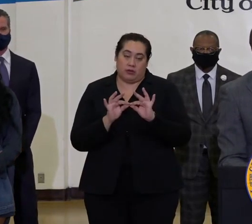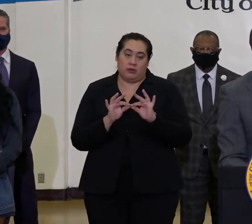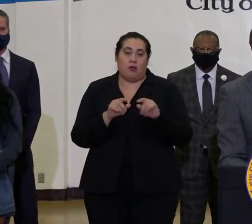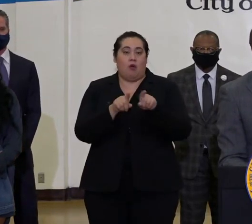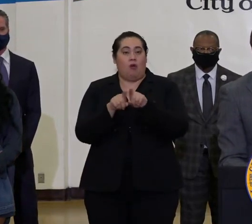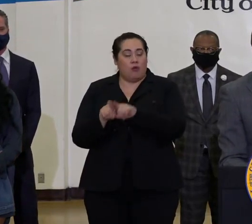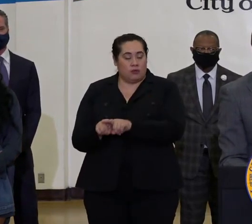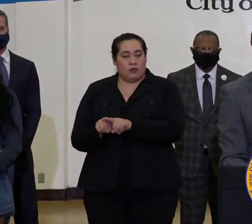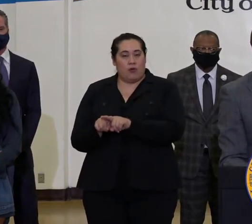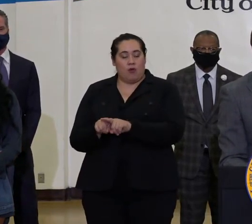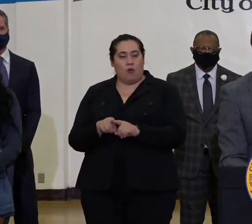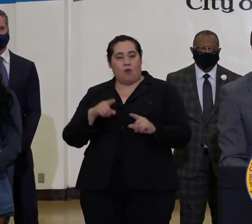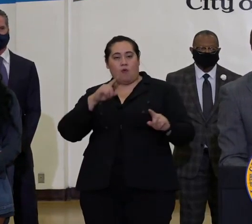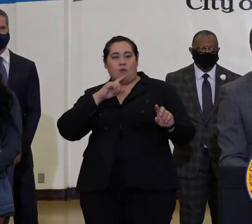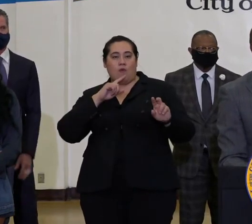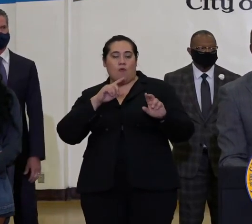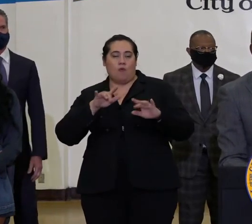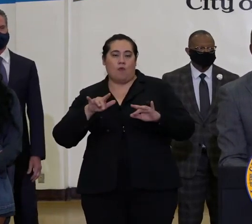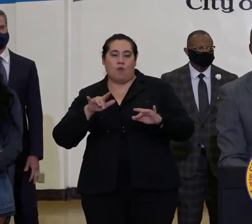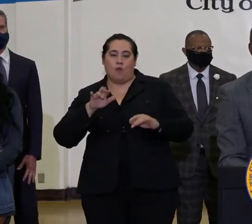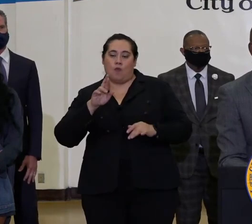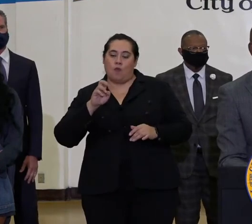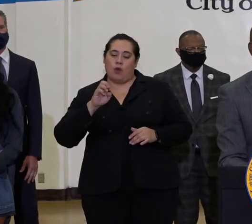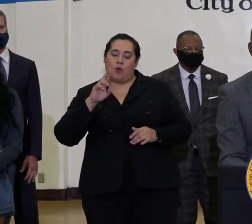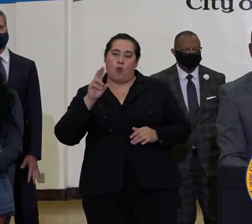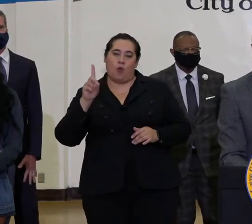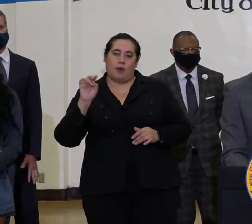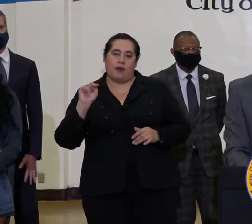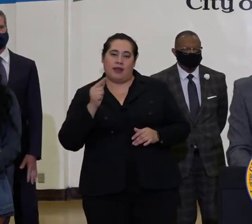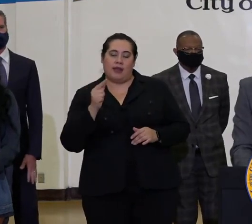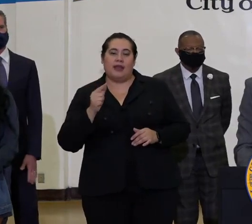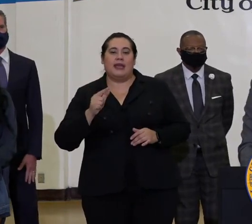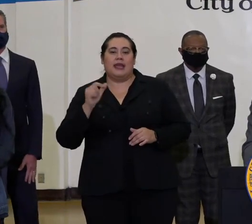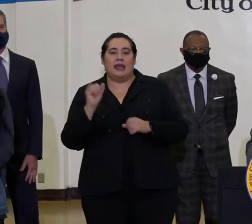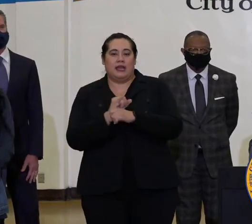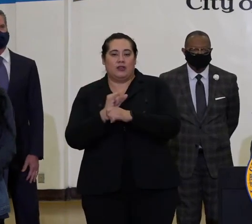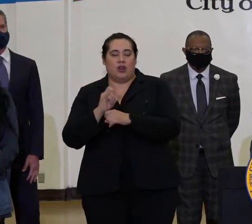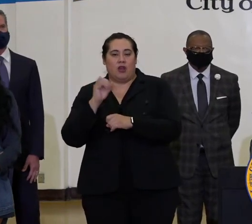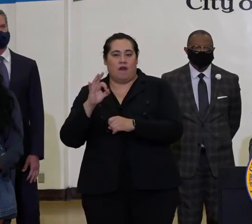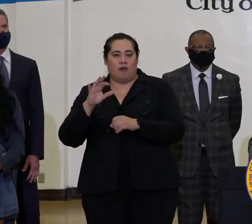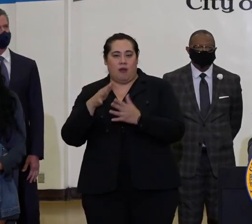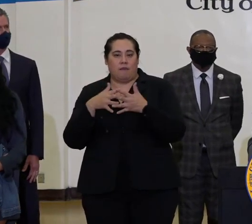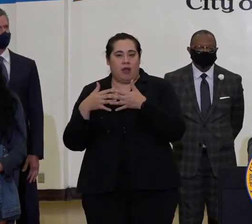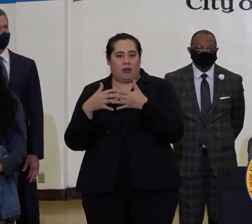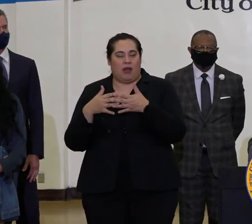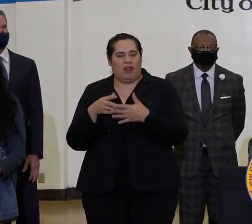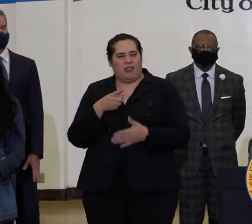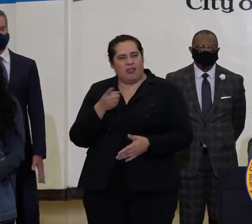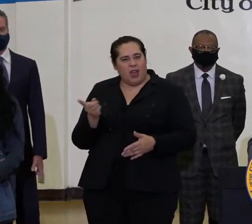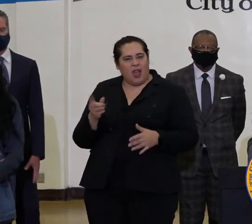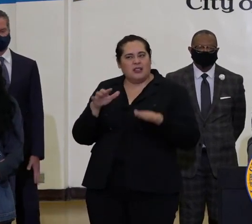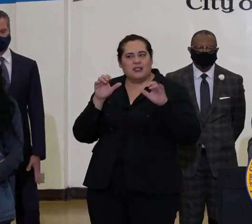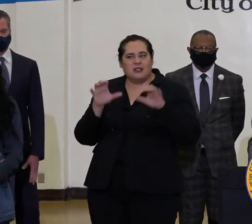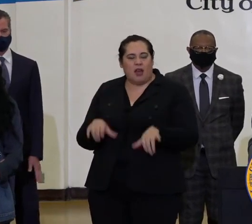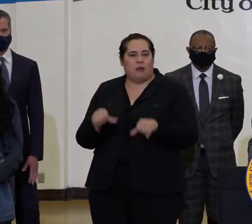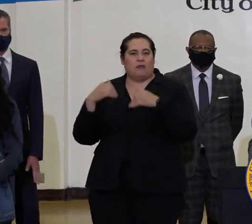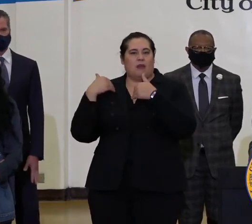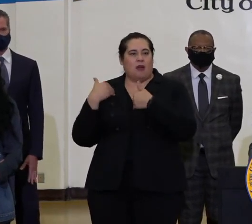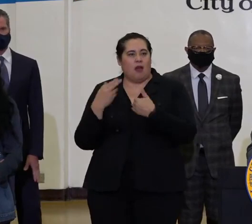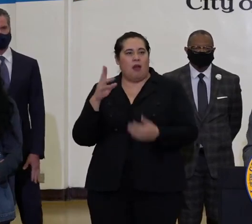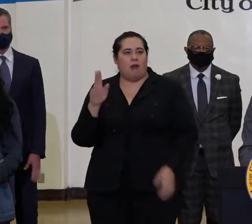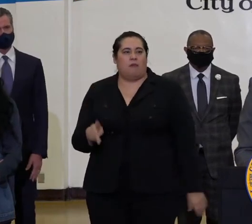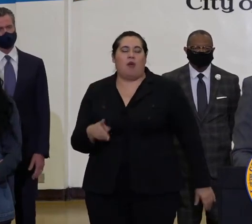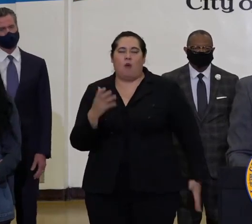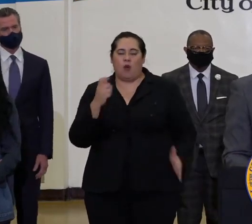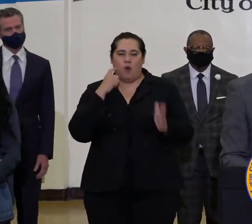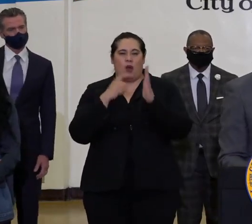the Recording Industry of America. The Recording Association of America, these guys stepped up. And I want to recognize